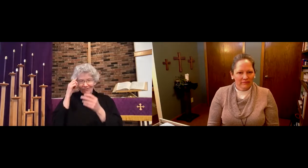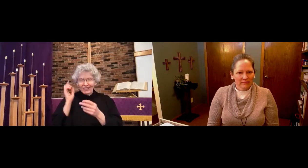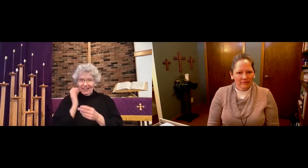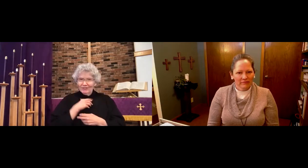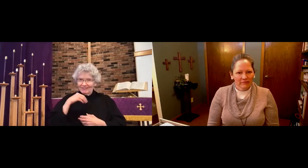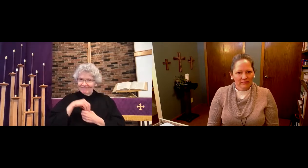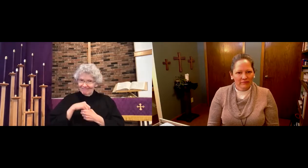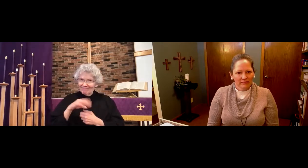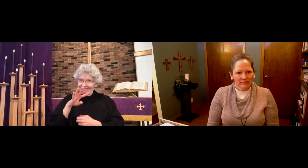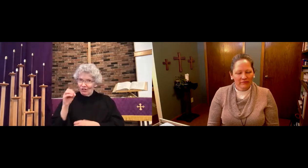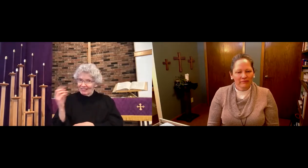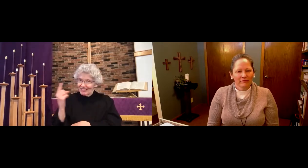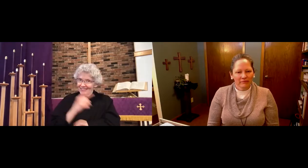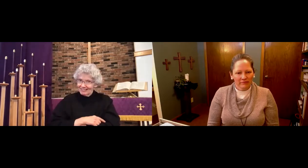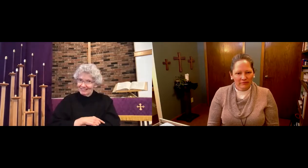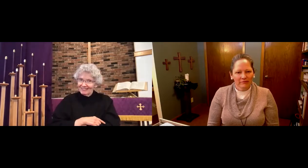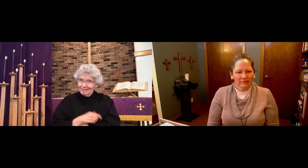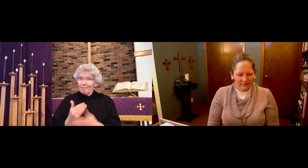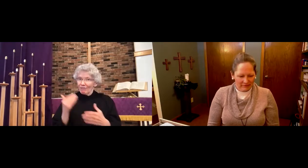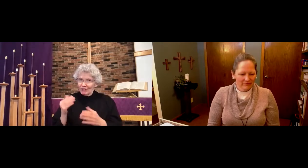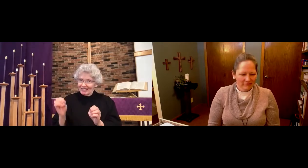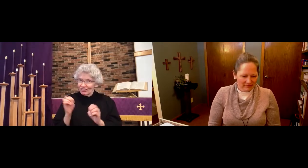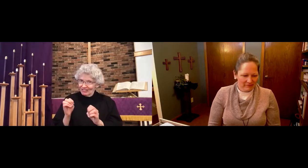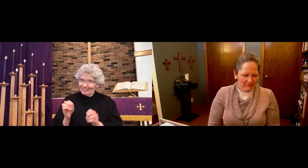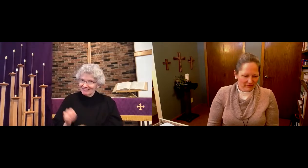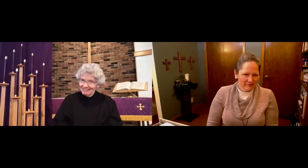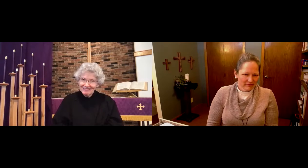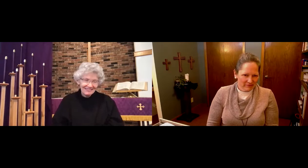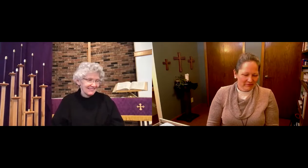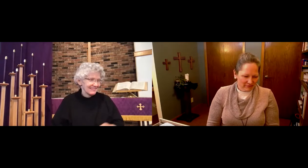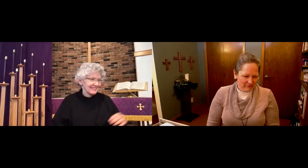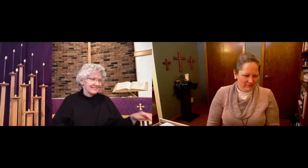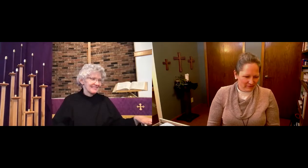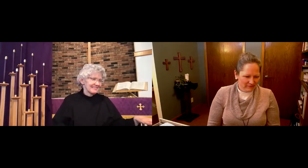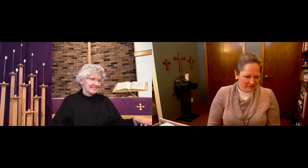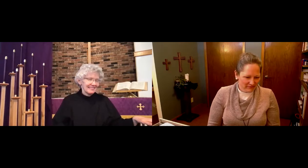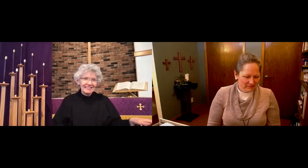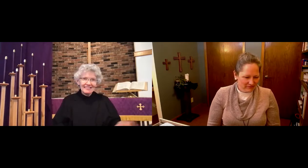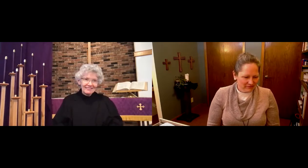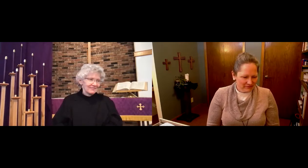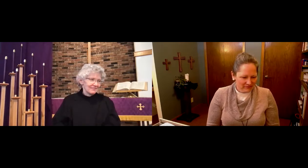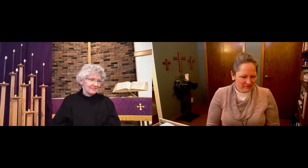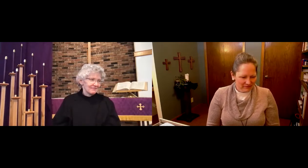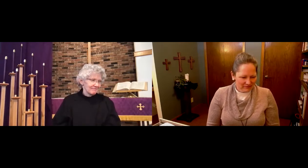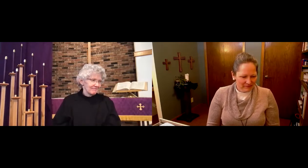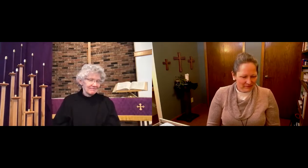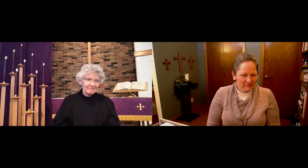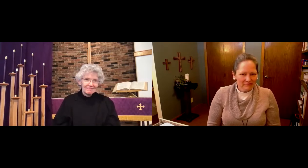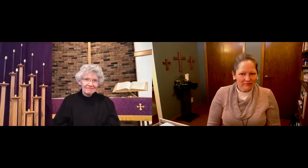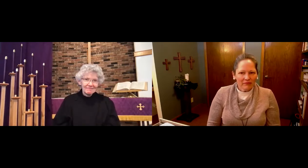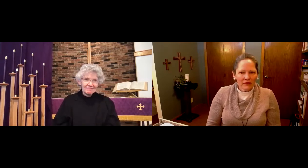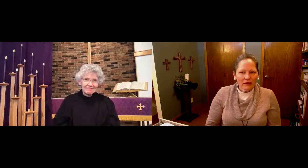He limited distractions and focused on God. And so that's what we do right up till the time of Easter.